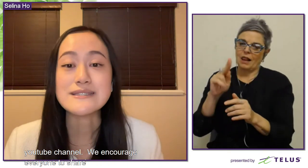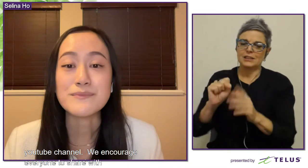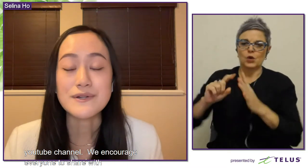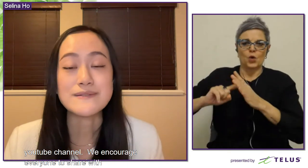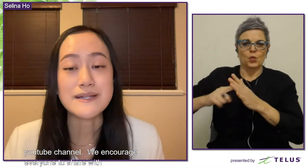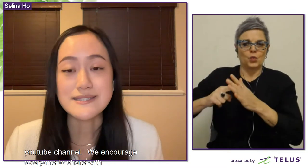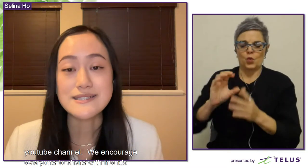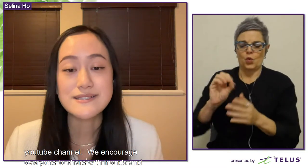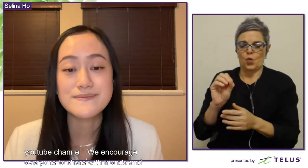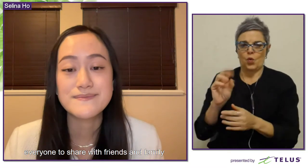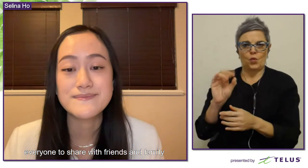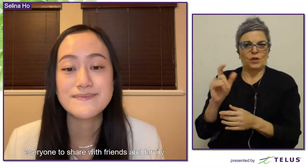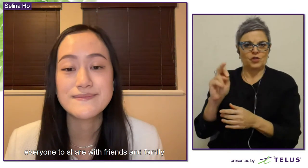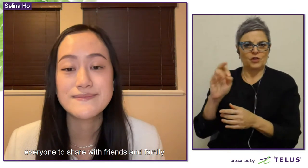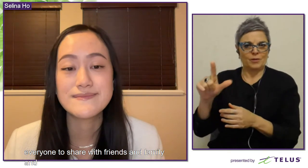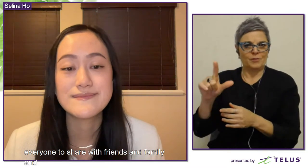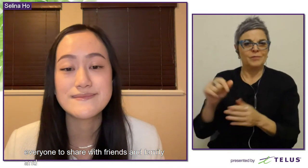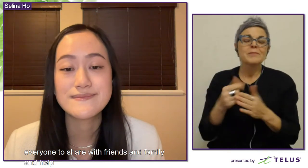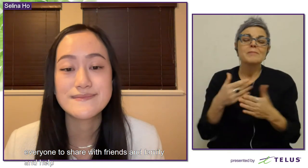us spread this important message.